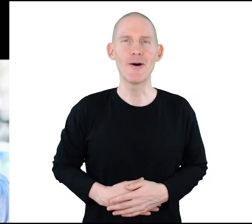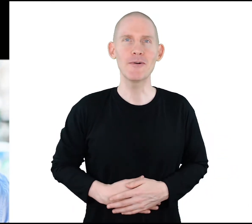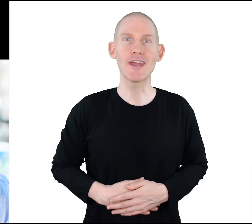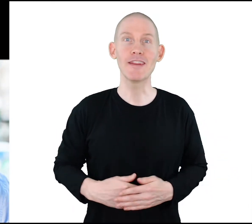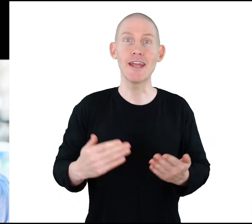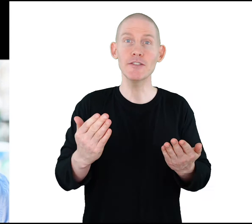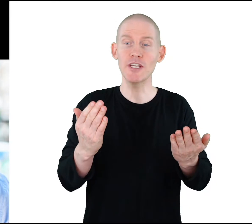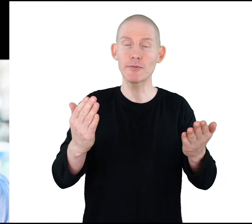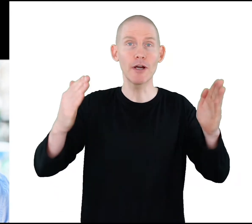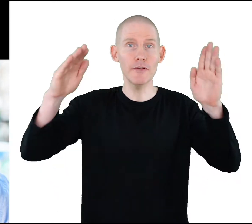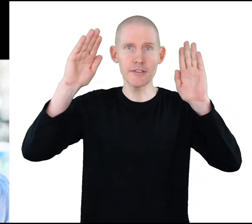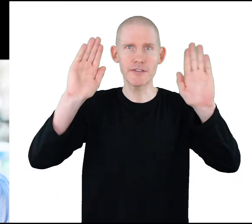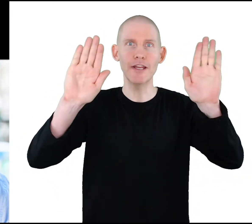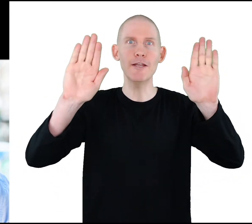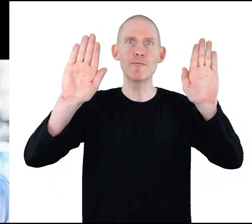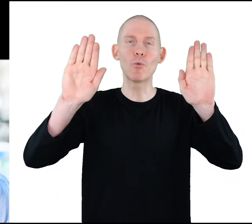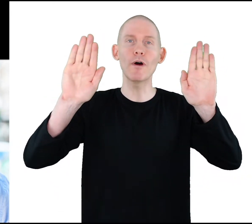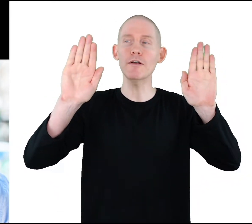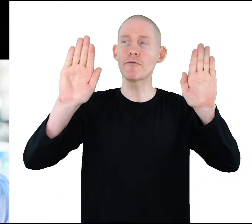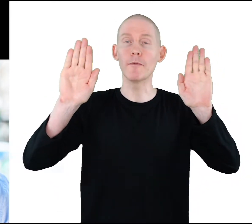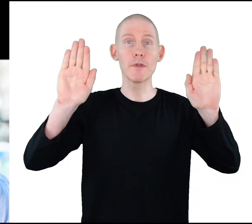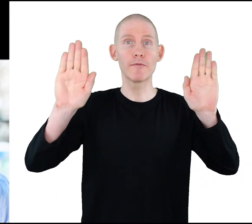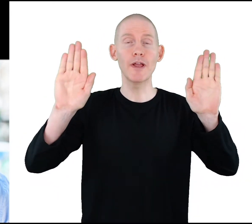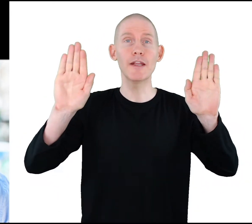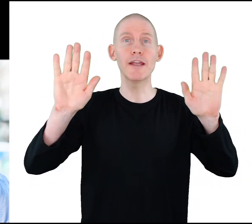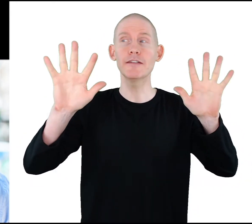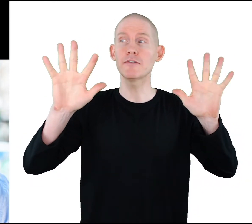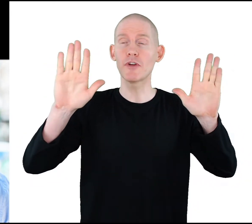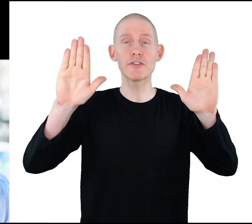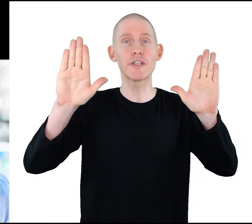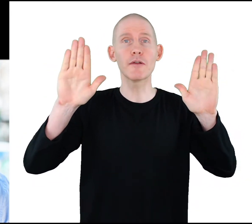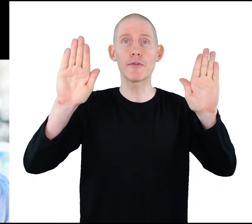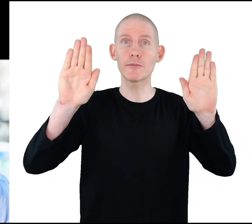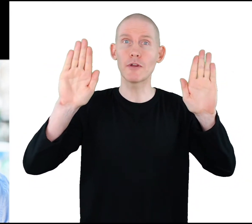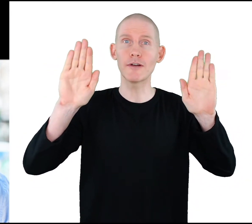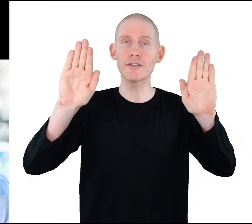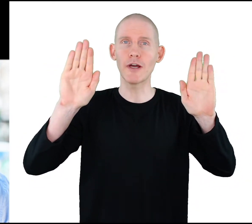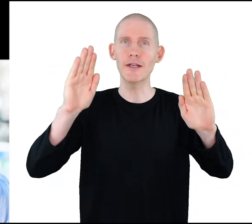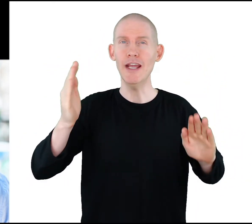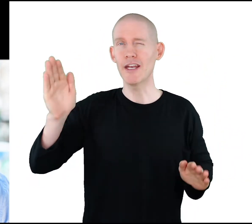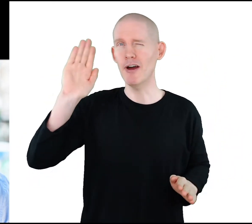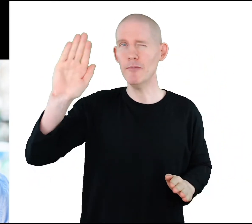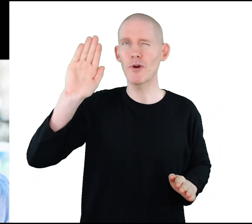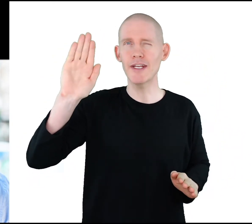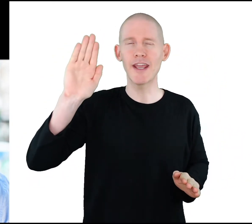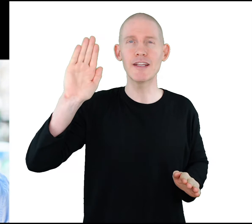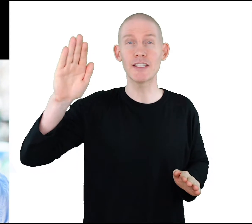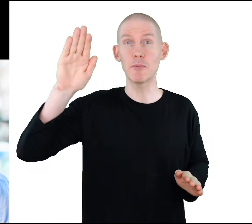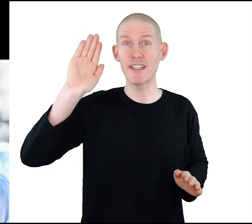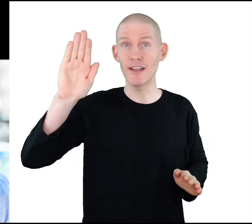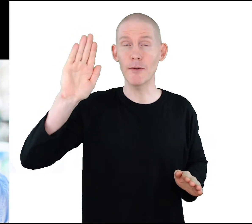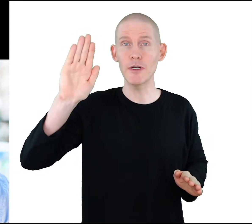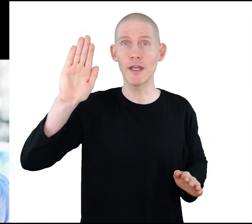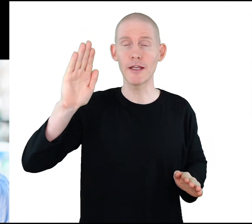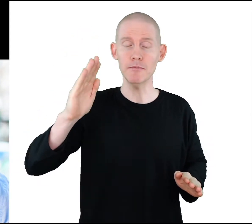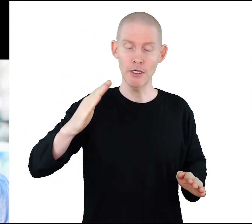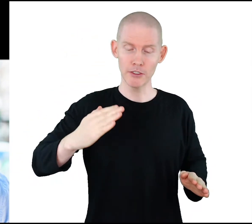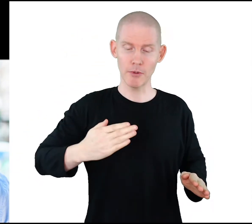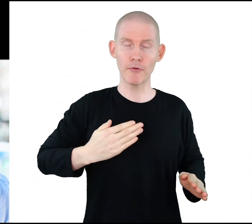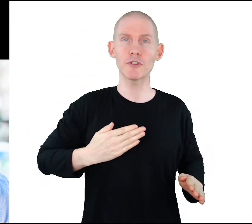Okay, the hand shapes are the same. Wonderful. Flat hand, fingers together, thumbs alongside. Now I'm right-handed, that's my dominant hand. So my first one's